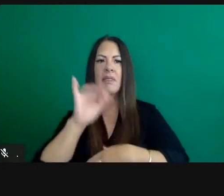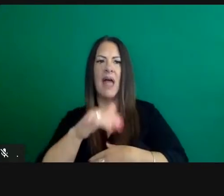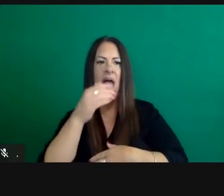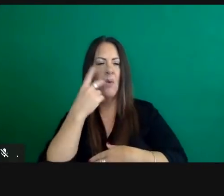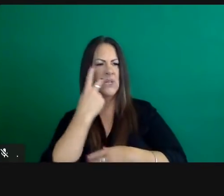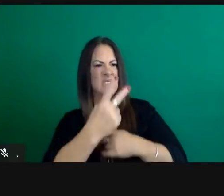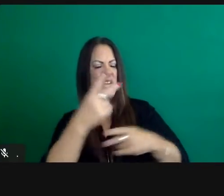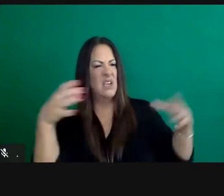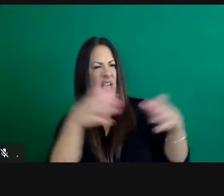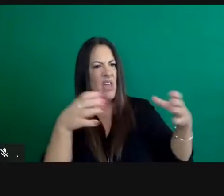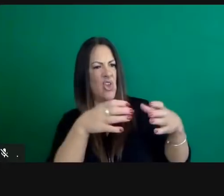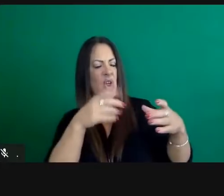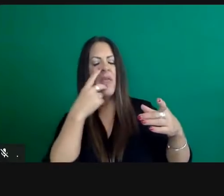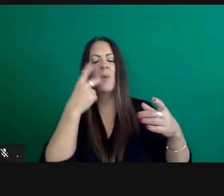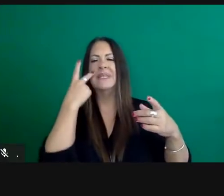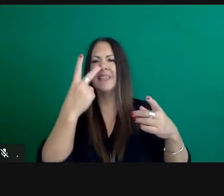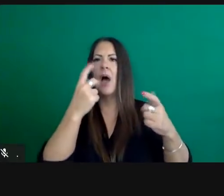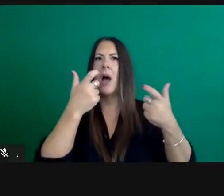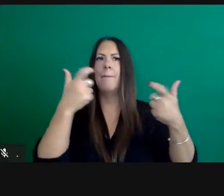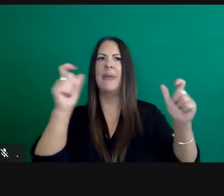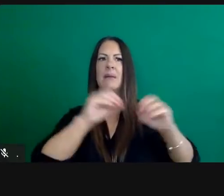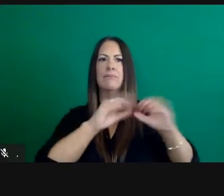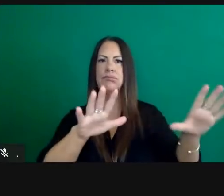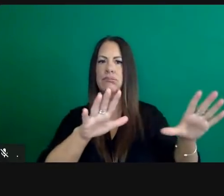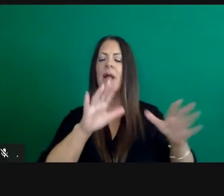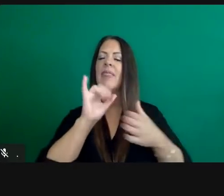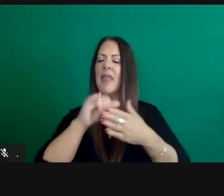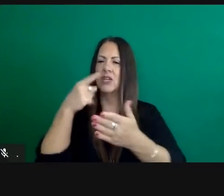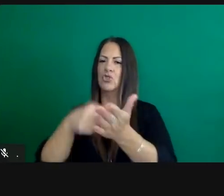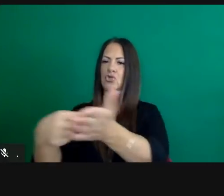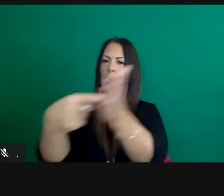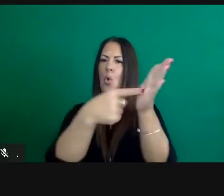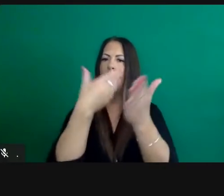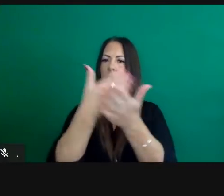their behaviors. Don Thompson, AP.